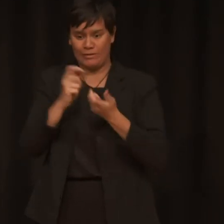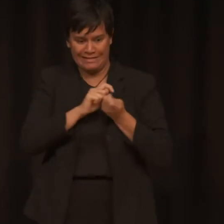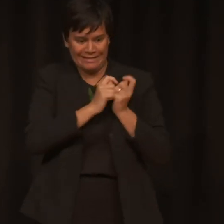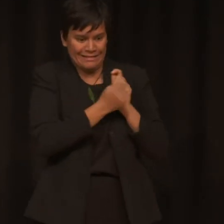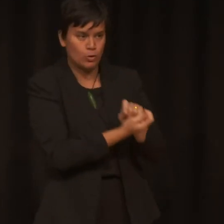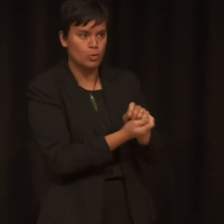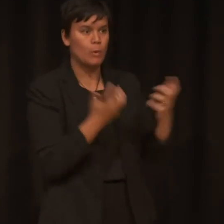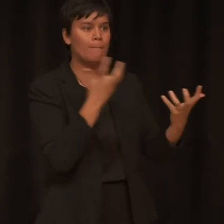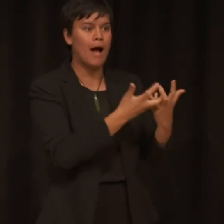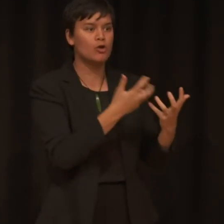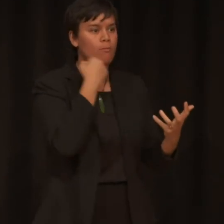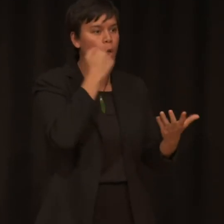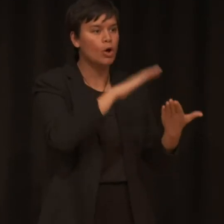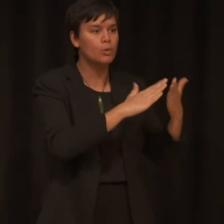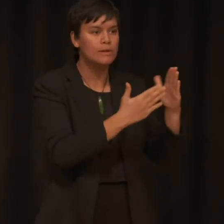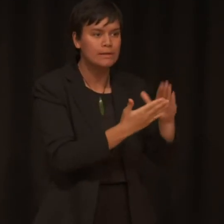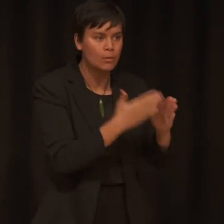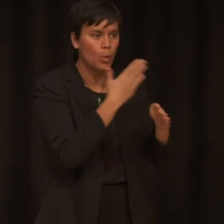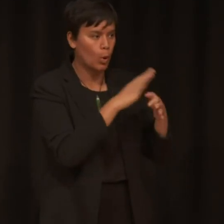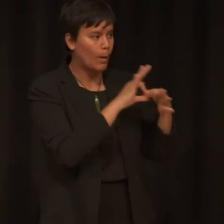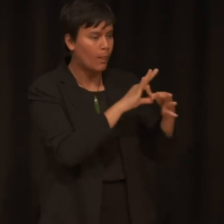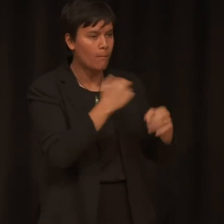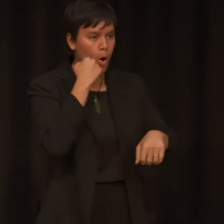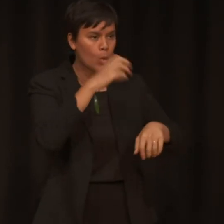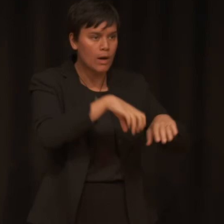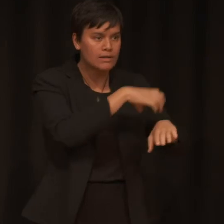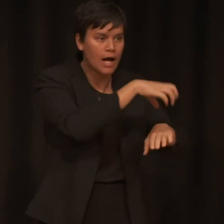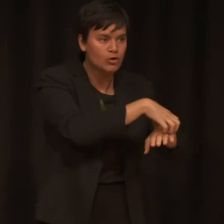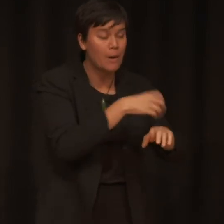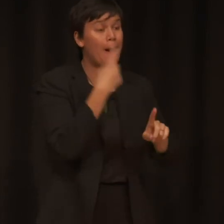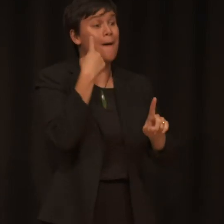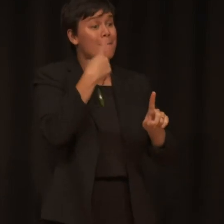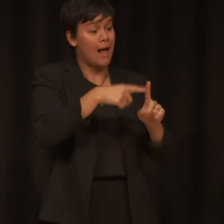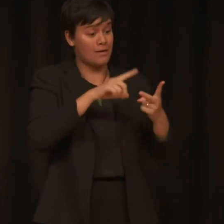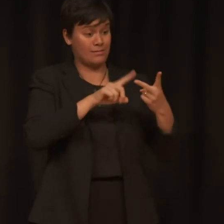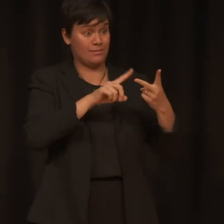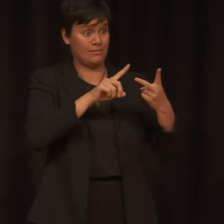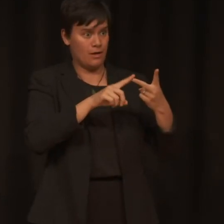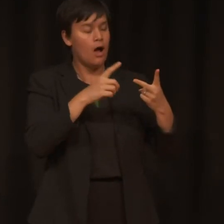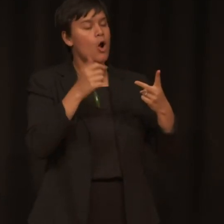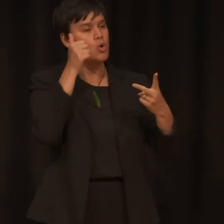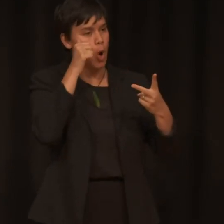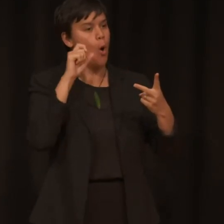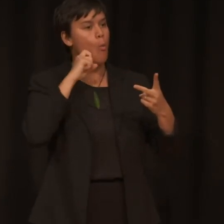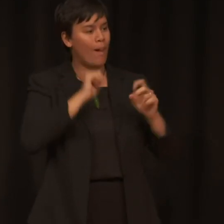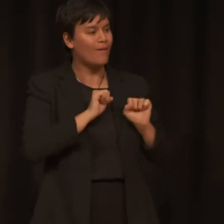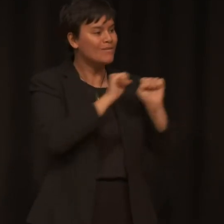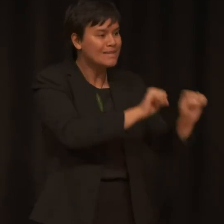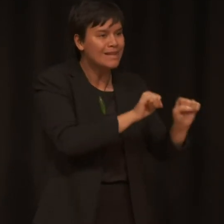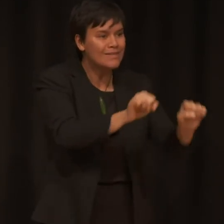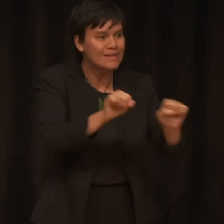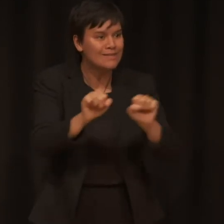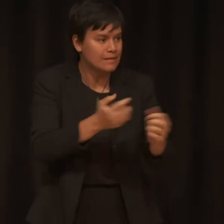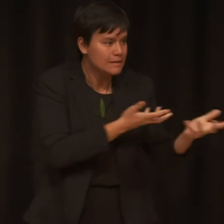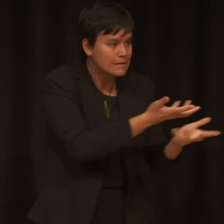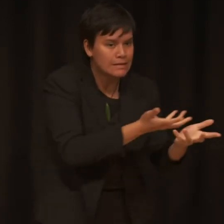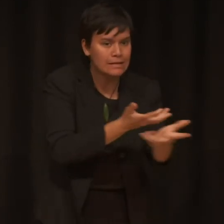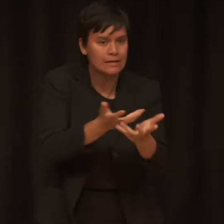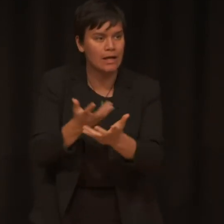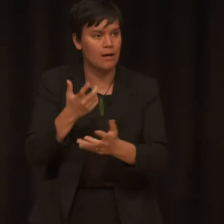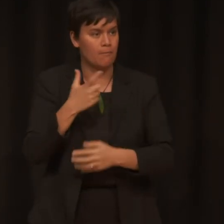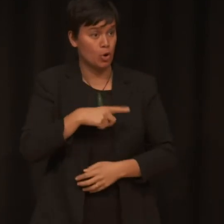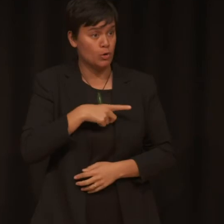but also around delivery. We know we'll be needing to go into rural and isolated areas. We want it to be as easy